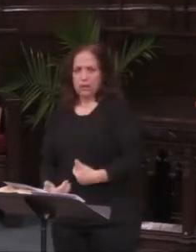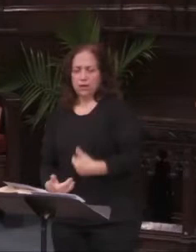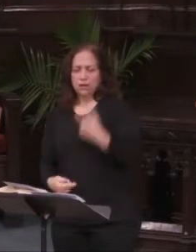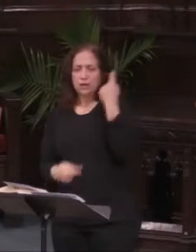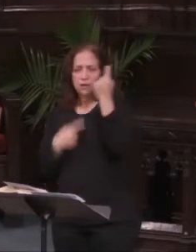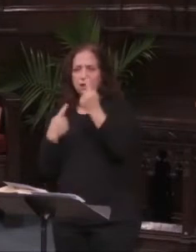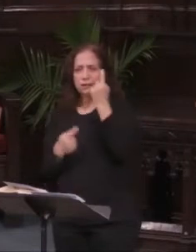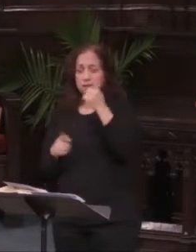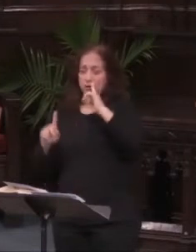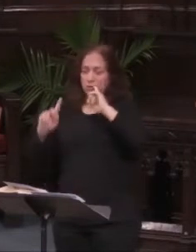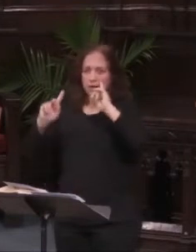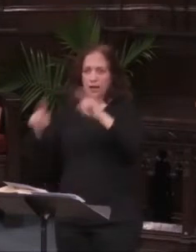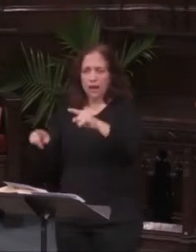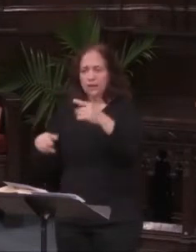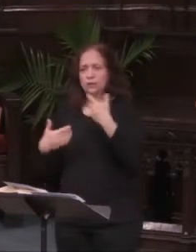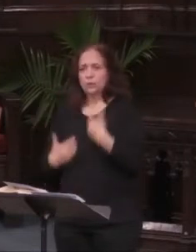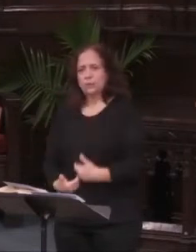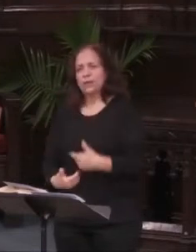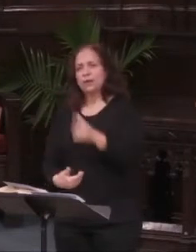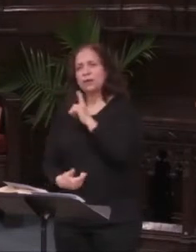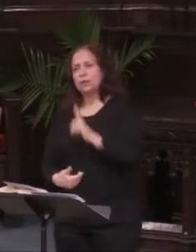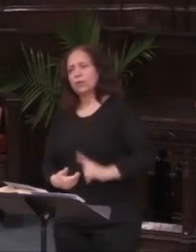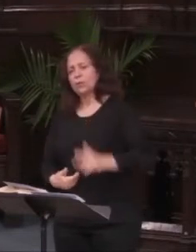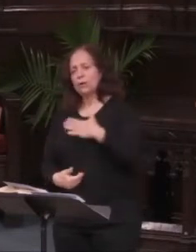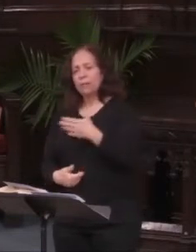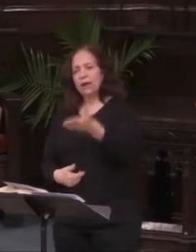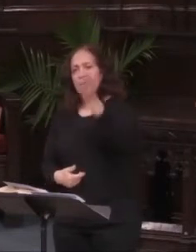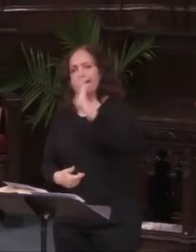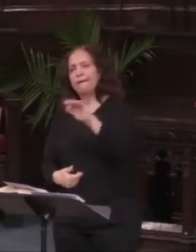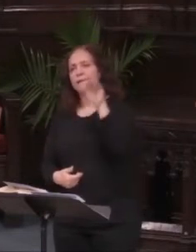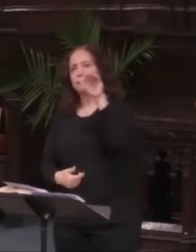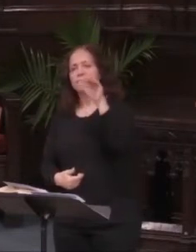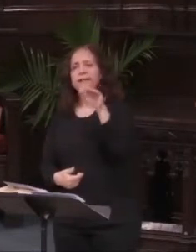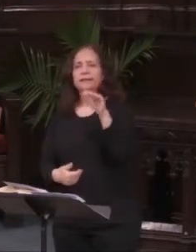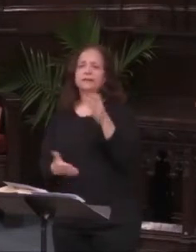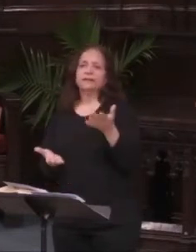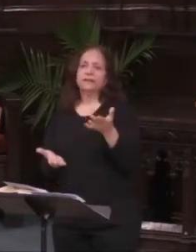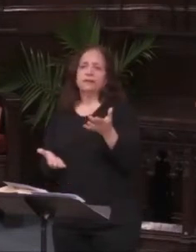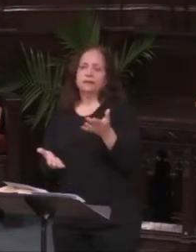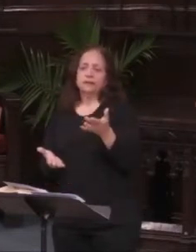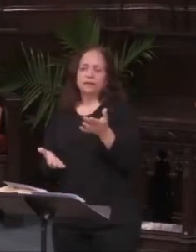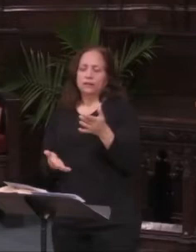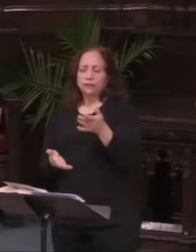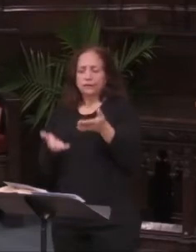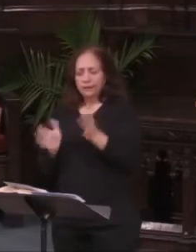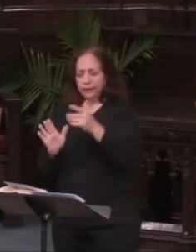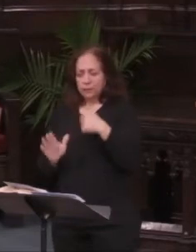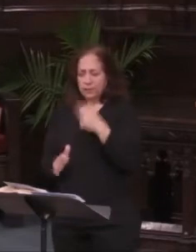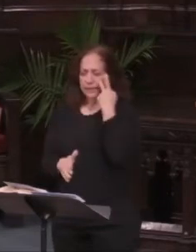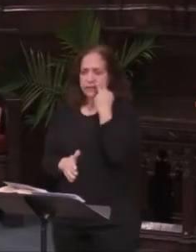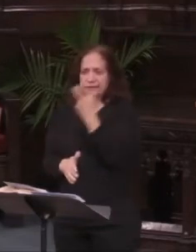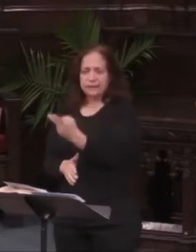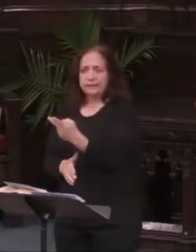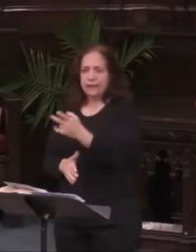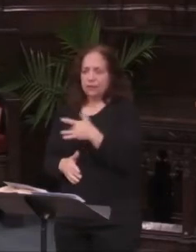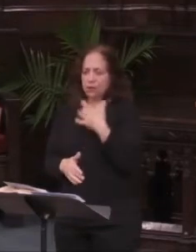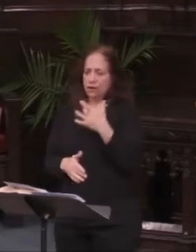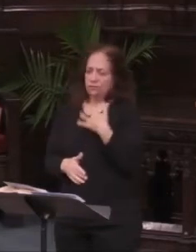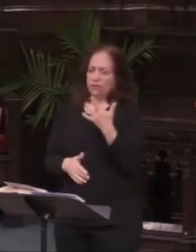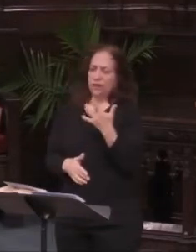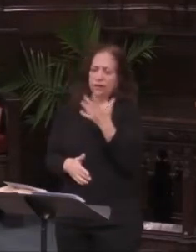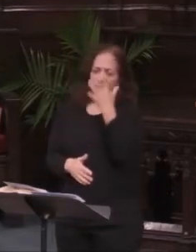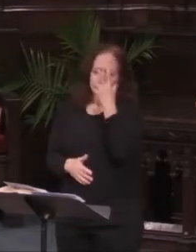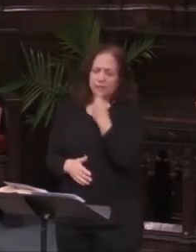Consider and answer me, O Lord my God. Give light to my eyes, or I will sleep the sleep of